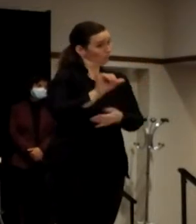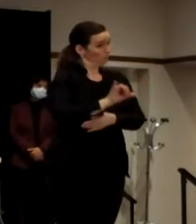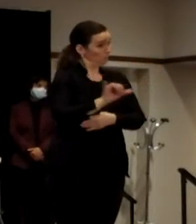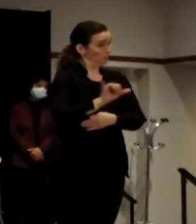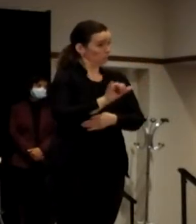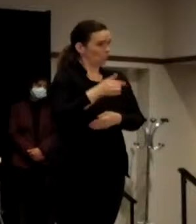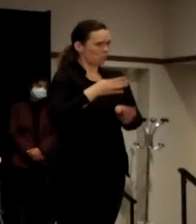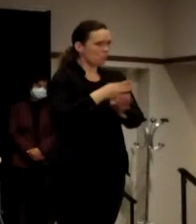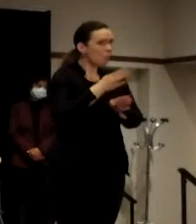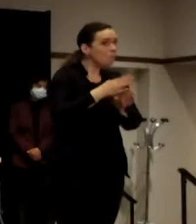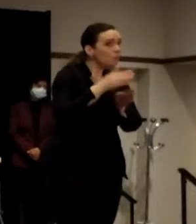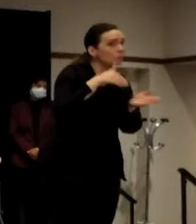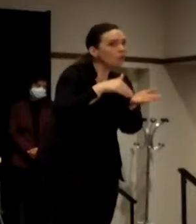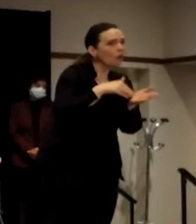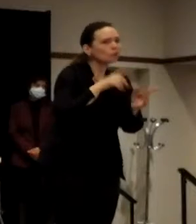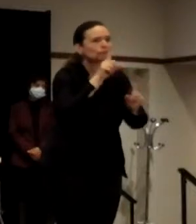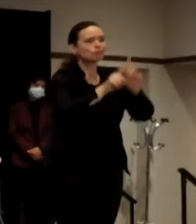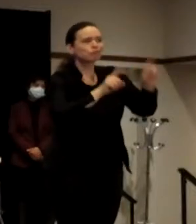weeks.